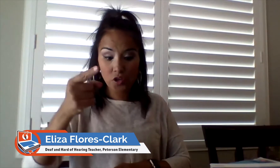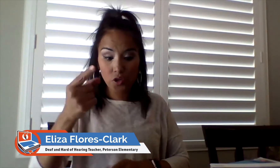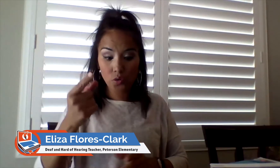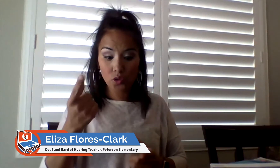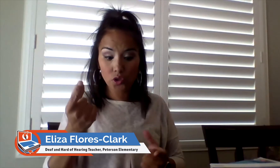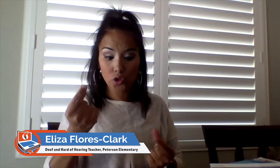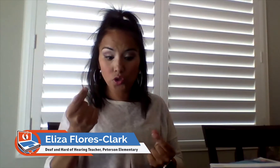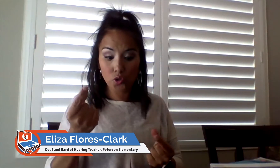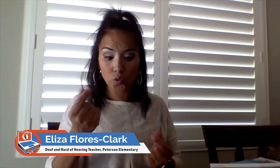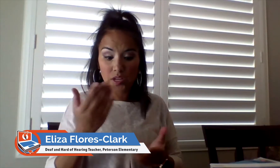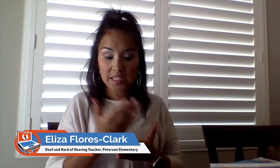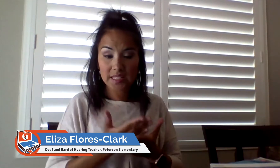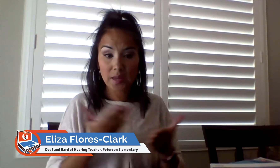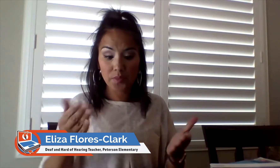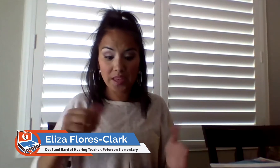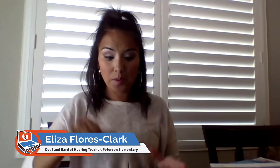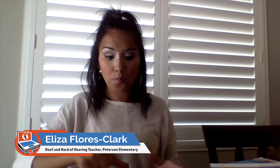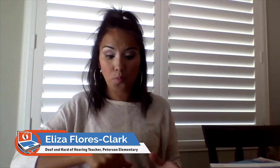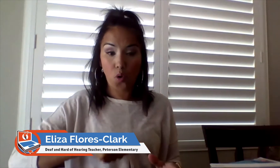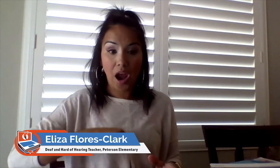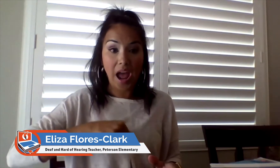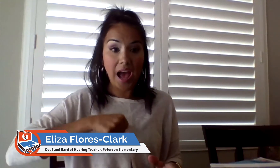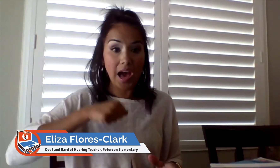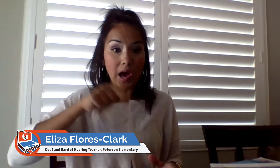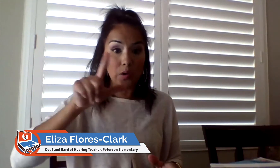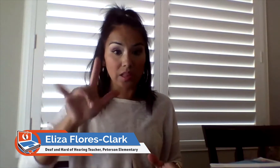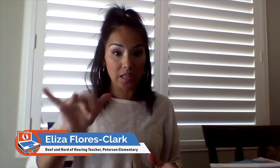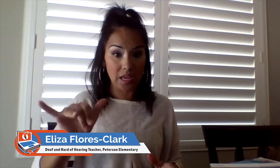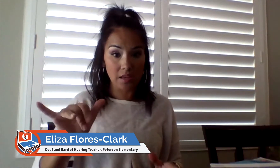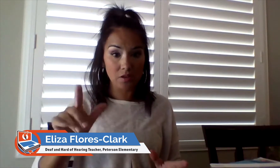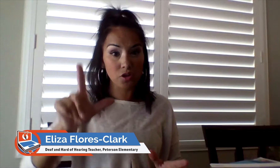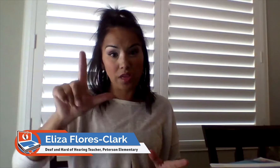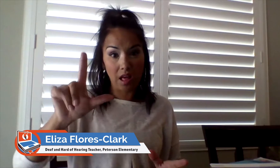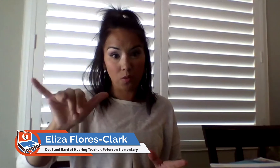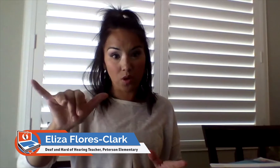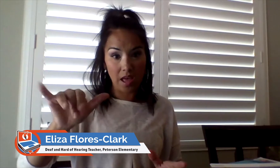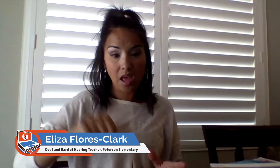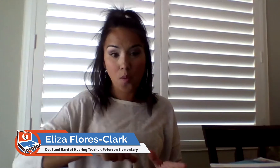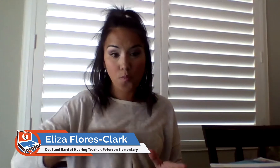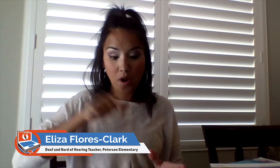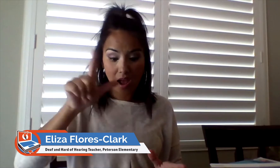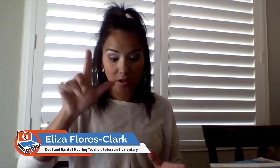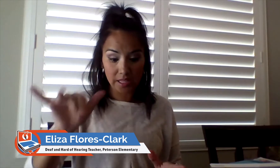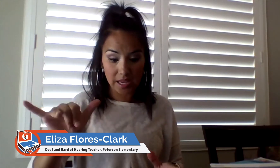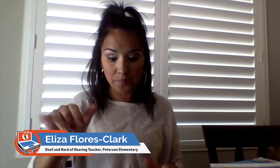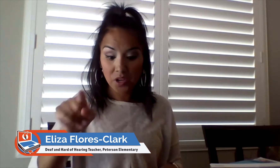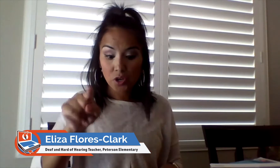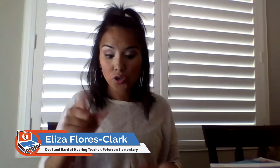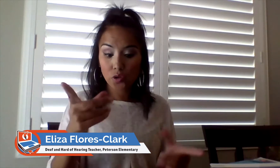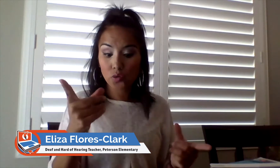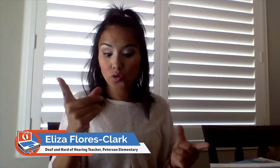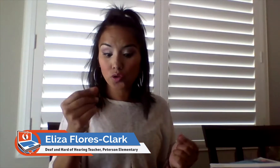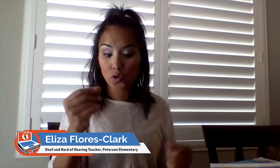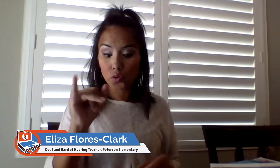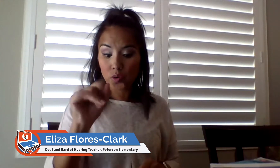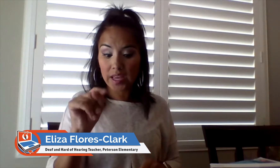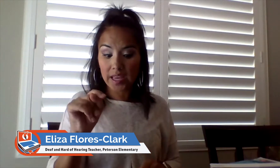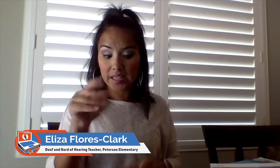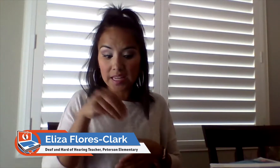you do something proudly, do the L-Y, proudly, you do it in